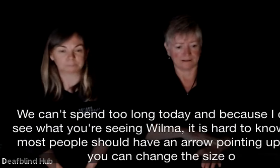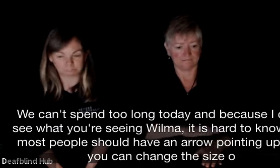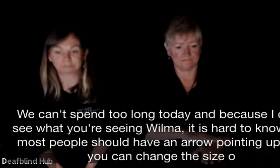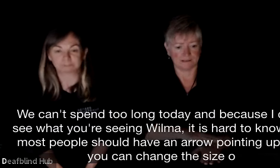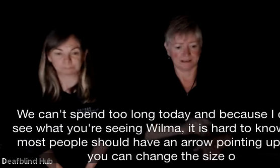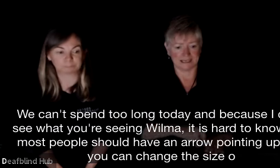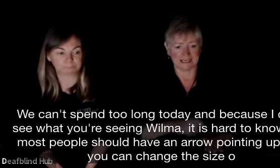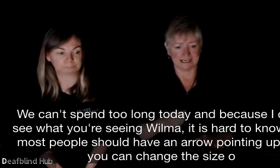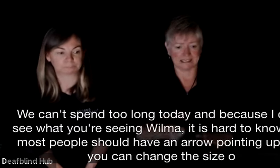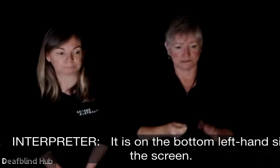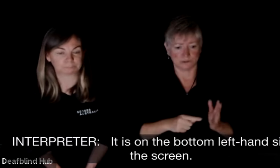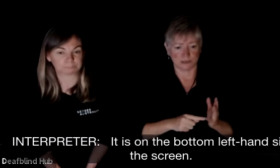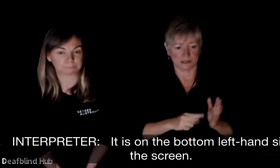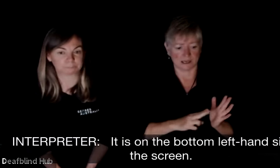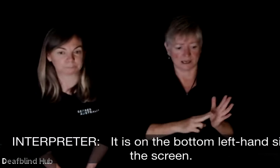That's from Craig.